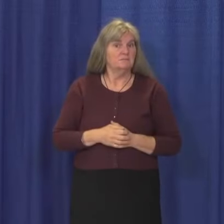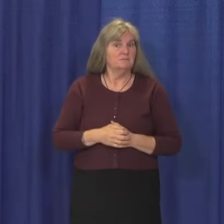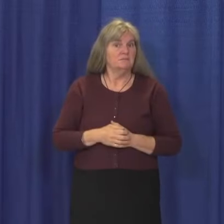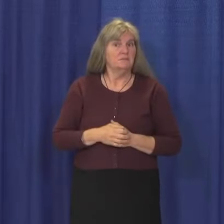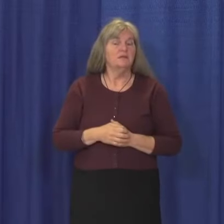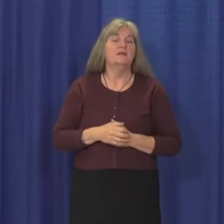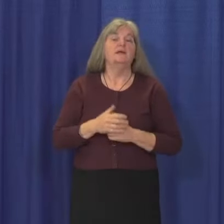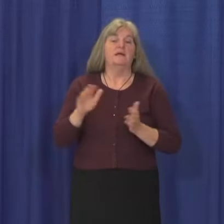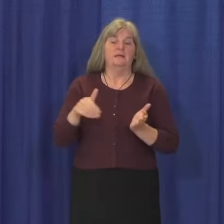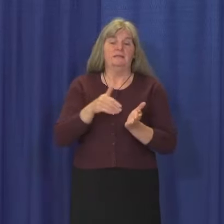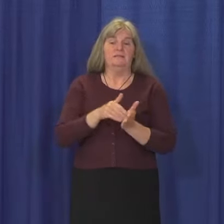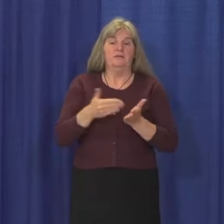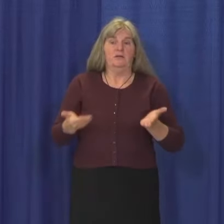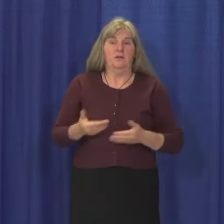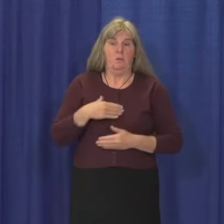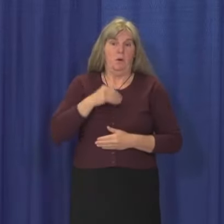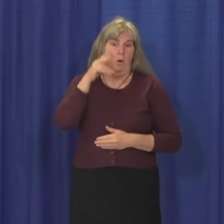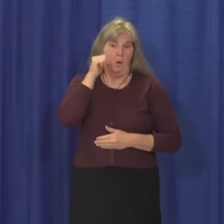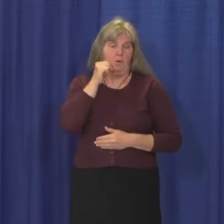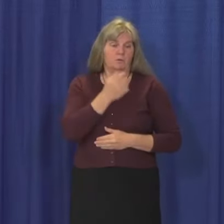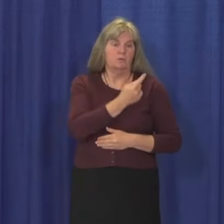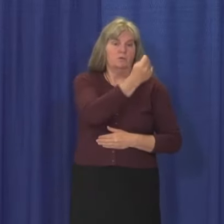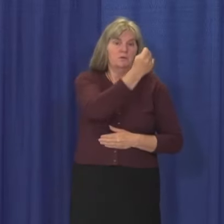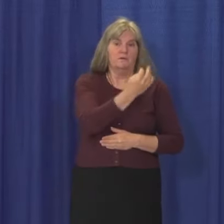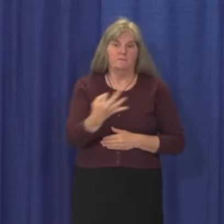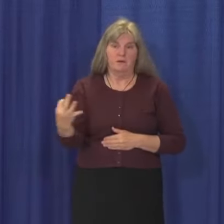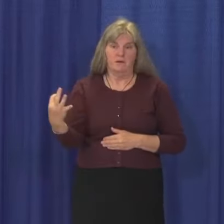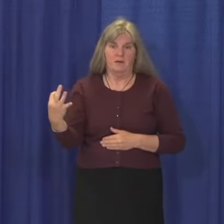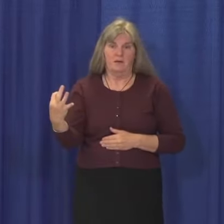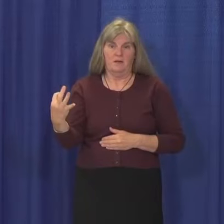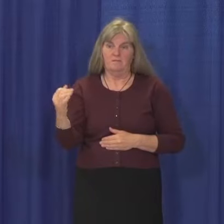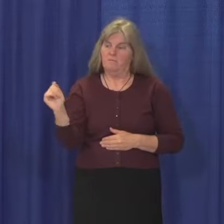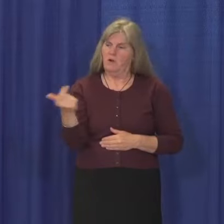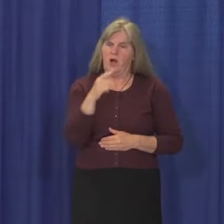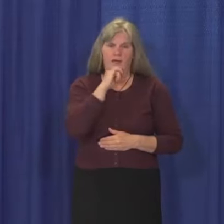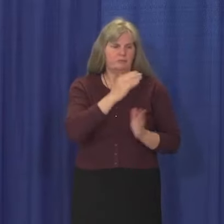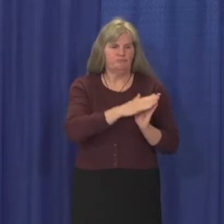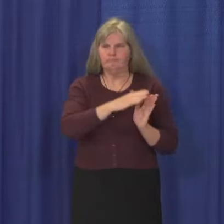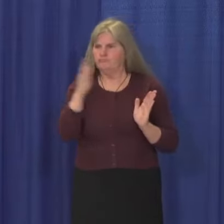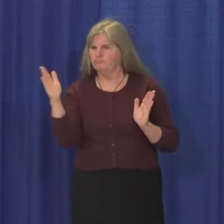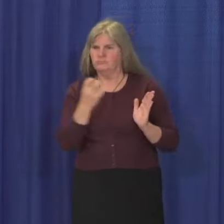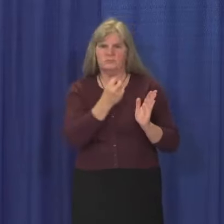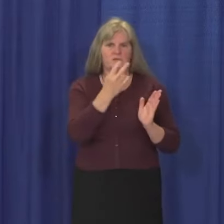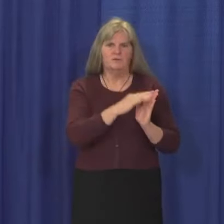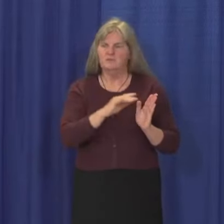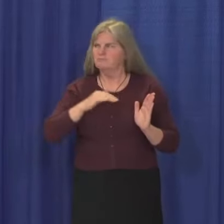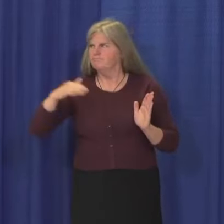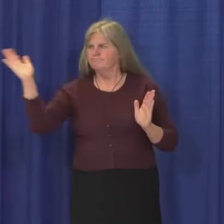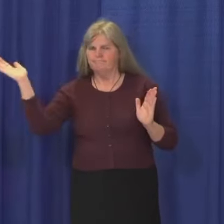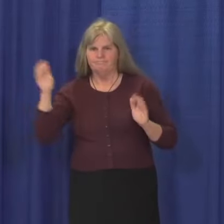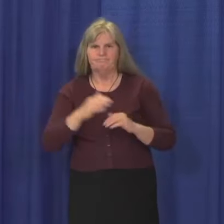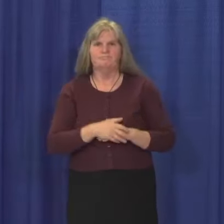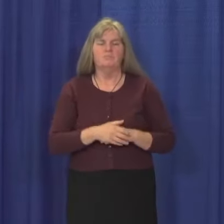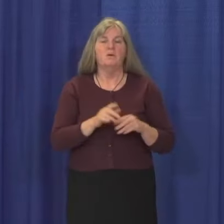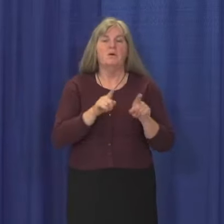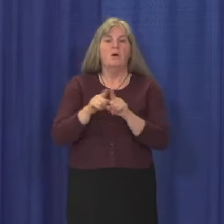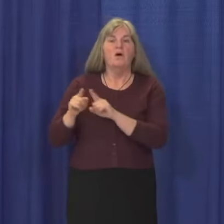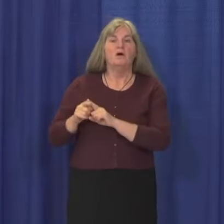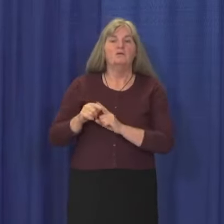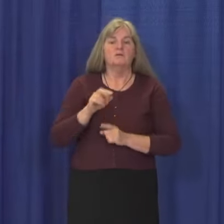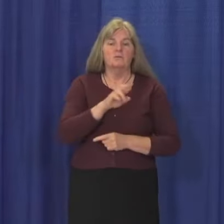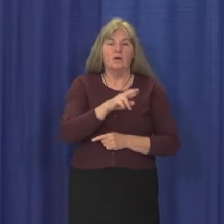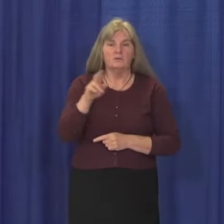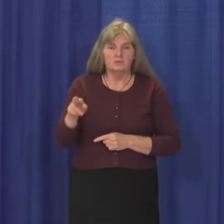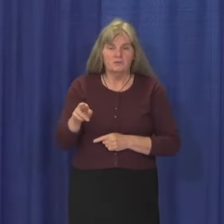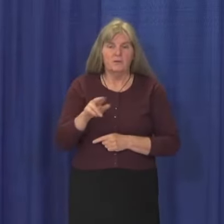is open here in Whitehorse Tuesdays to Fridays for all ages. There is a youth clinic in Ross River today